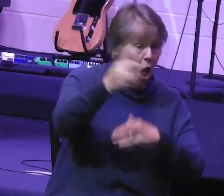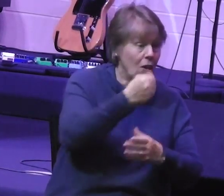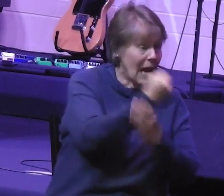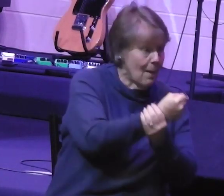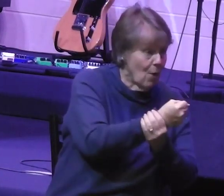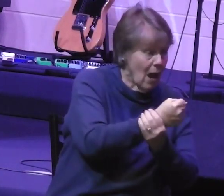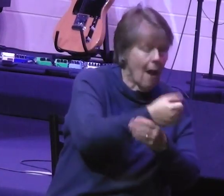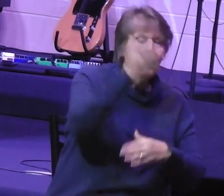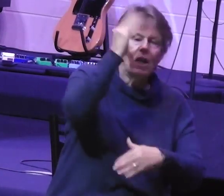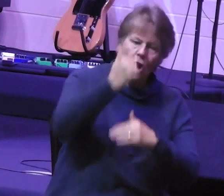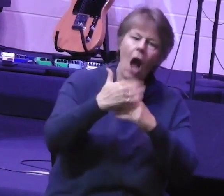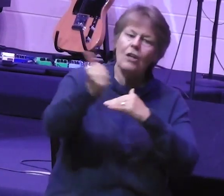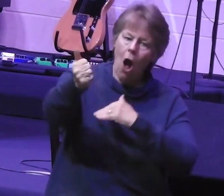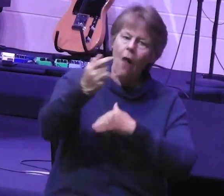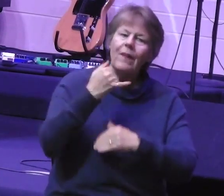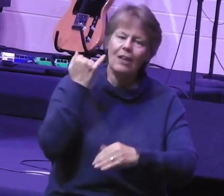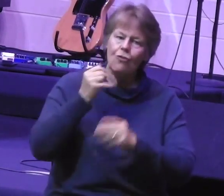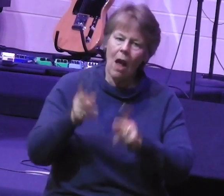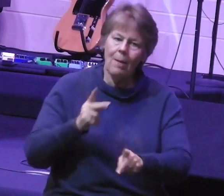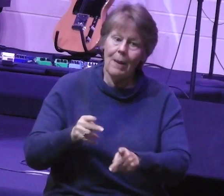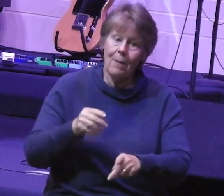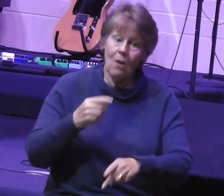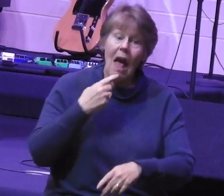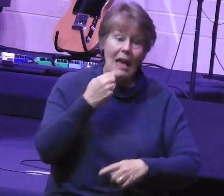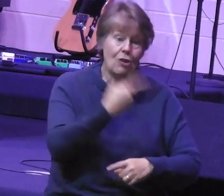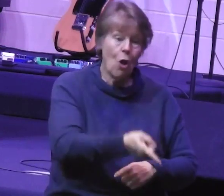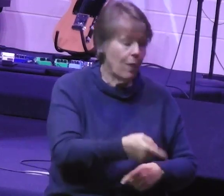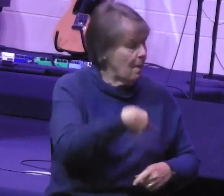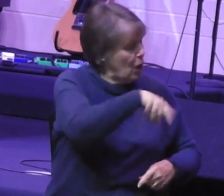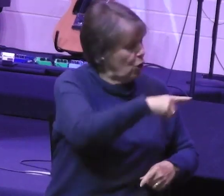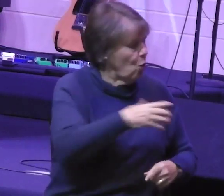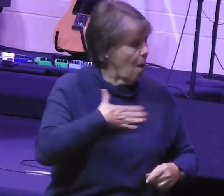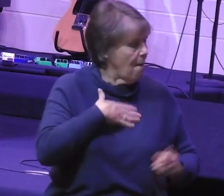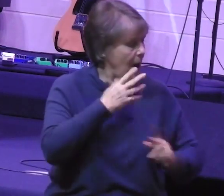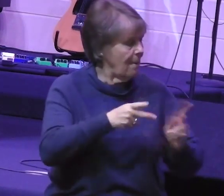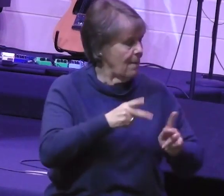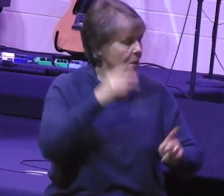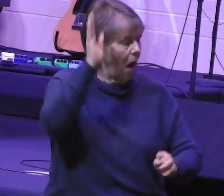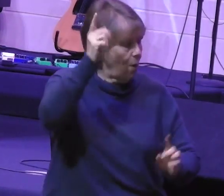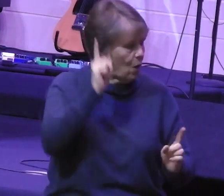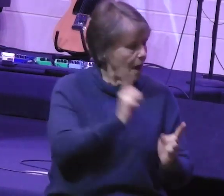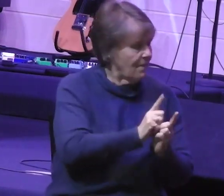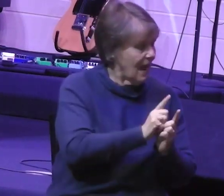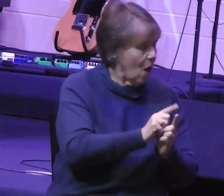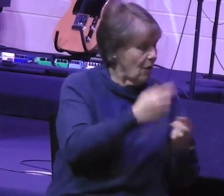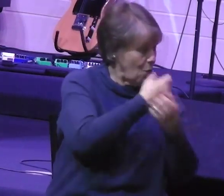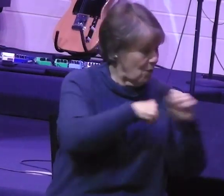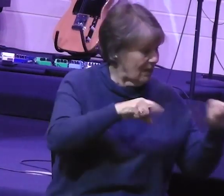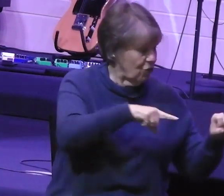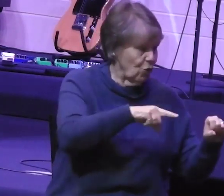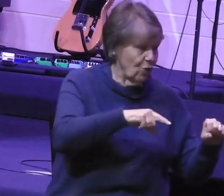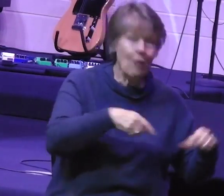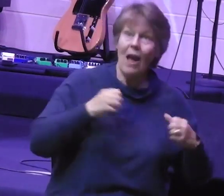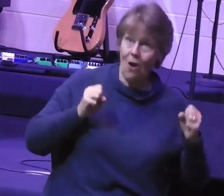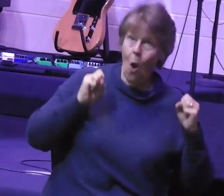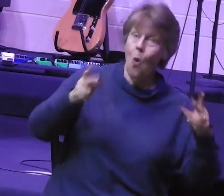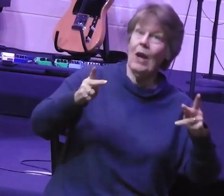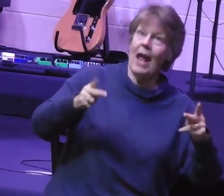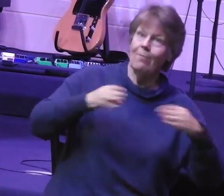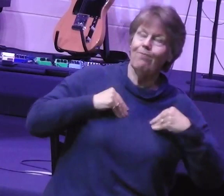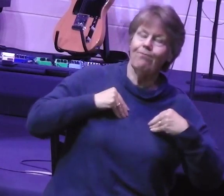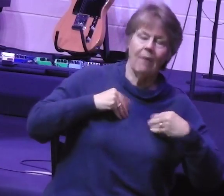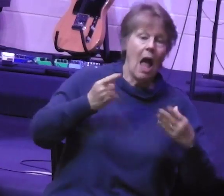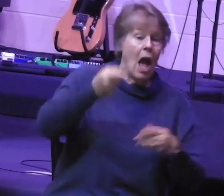hey, you're going to be my people, and I'm going to come down and rescue you. And people are like, sign me up. And God comes down,